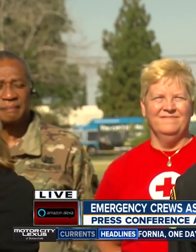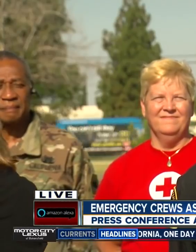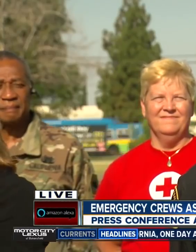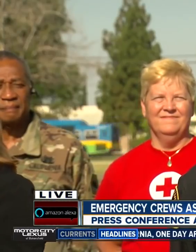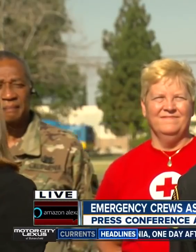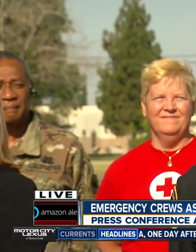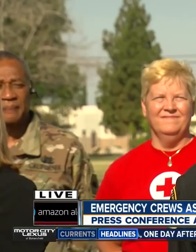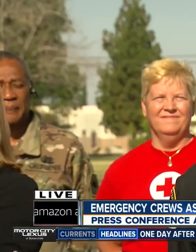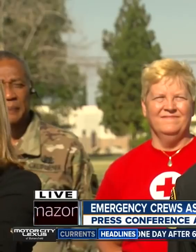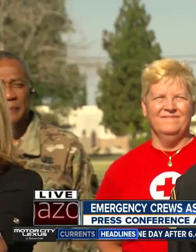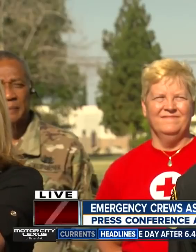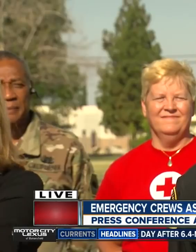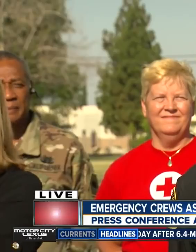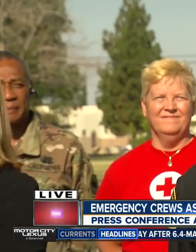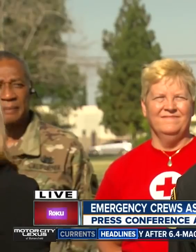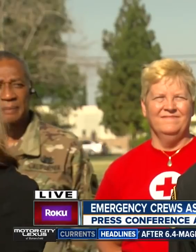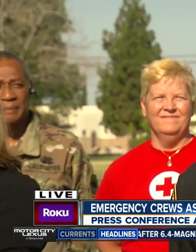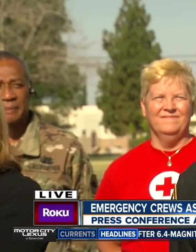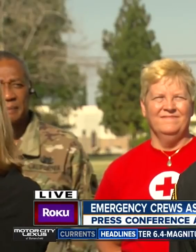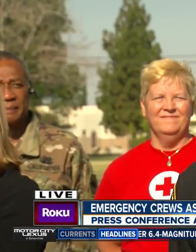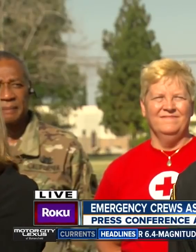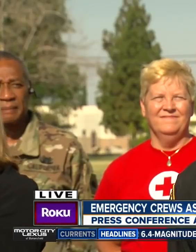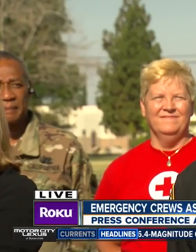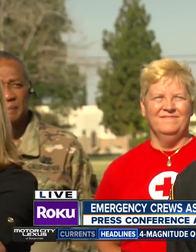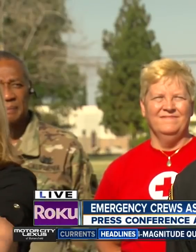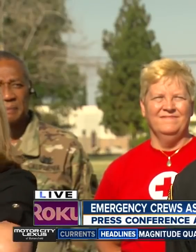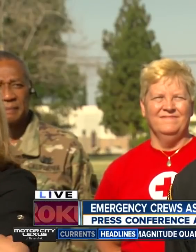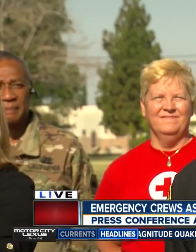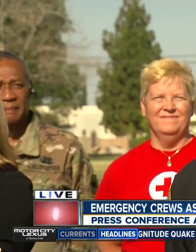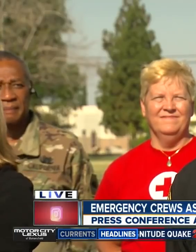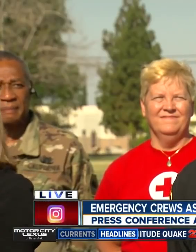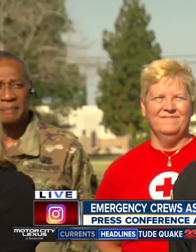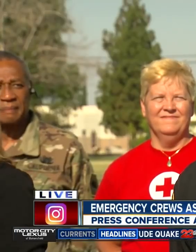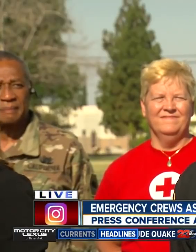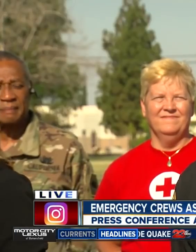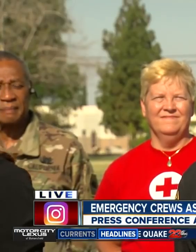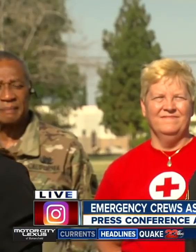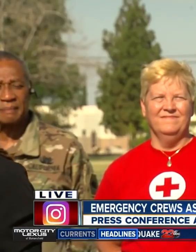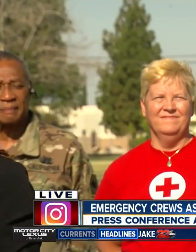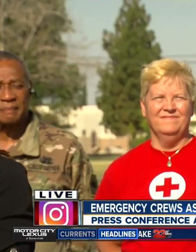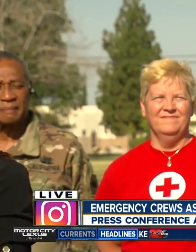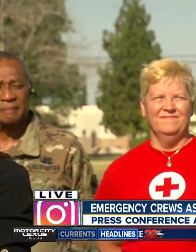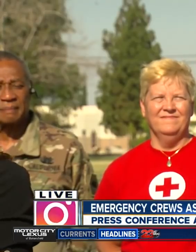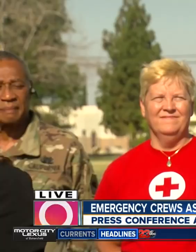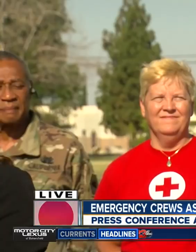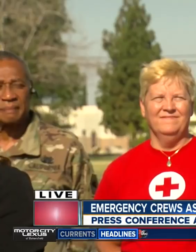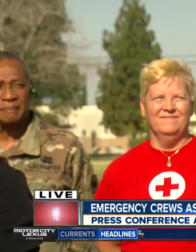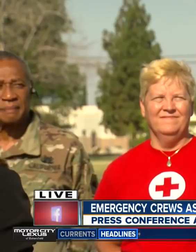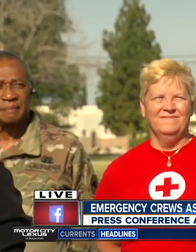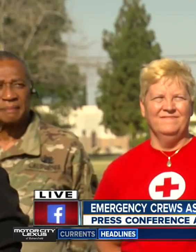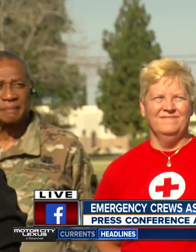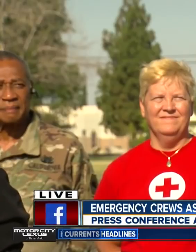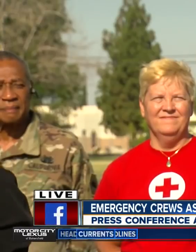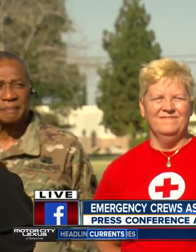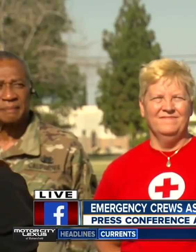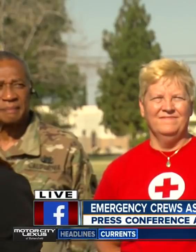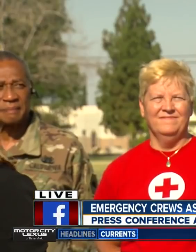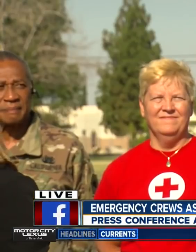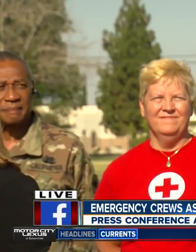No major collapses that we know of. And but we're out there searching. And so Ridgecrest will really focus on that.